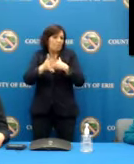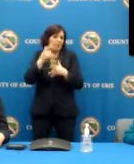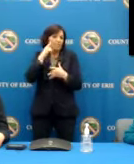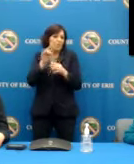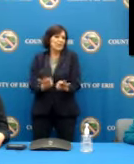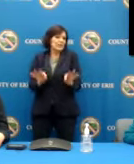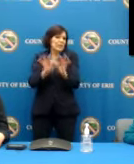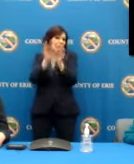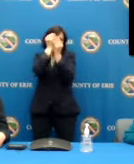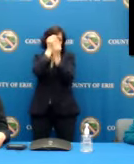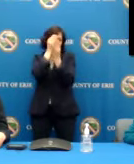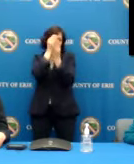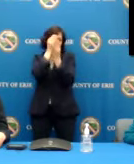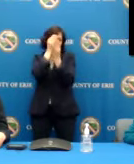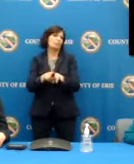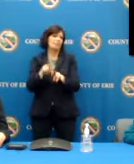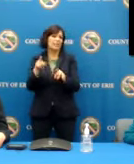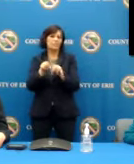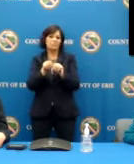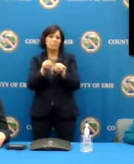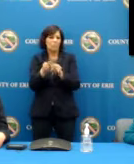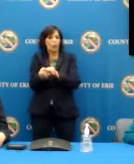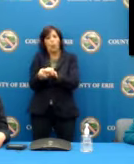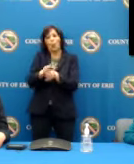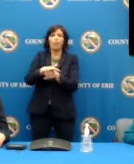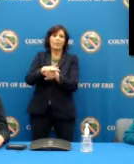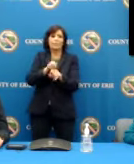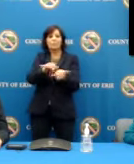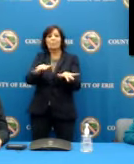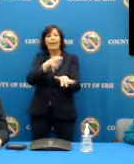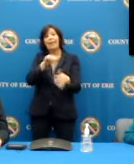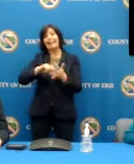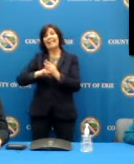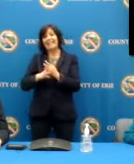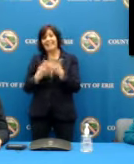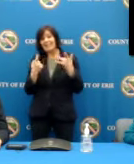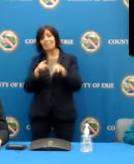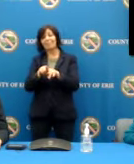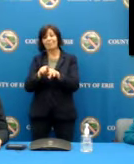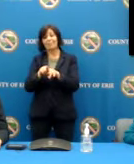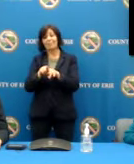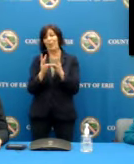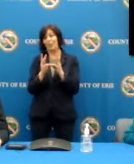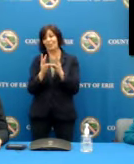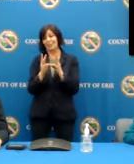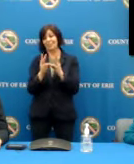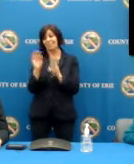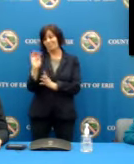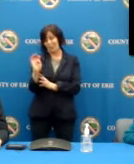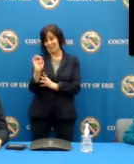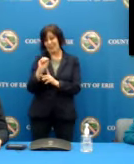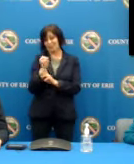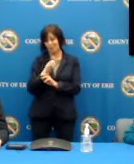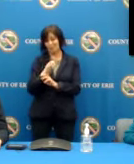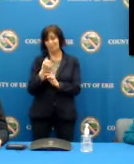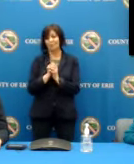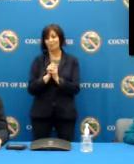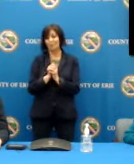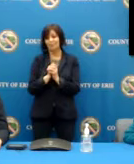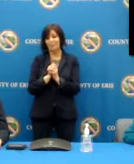essential information during the COVID-19 outbreak, and certainly would be a key during any emergency weather situation.